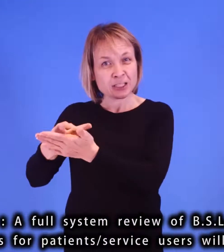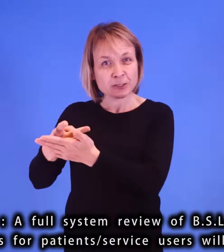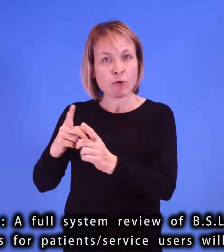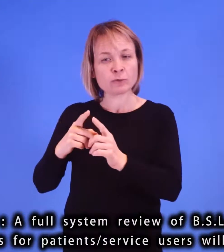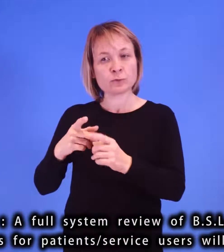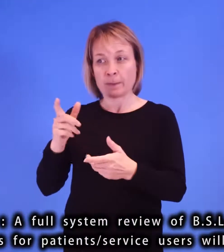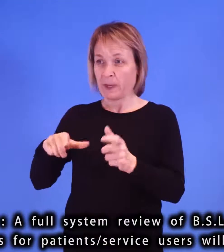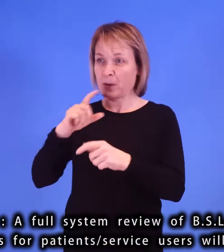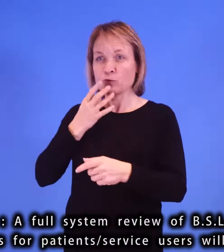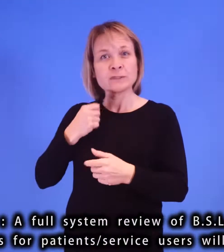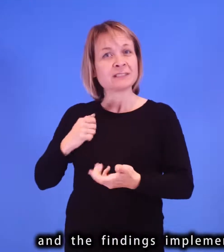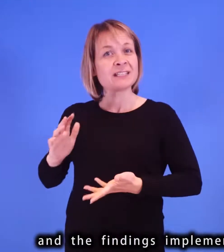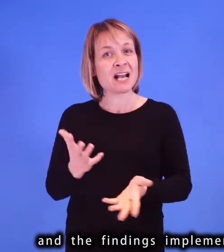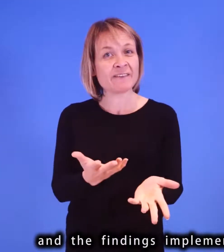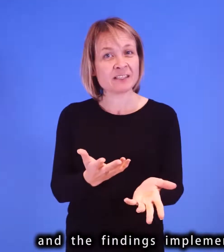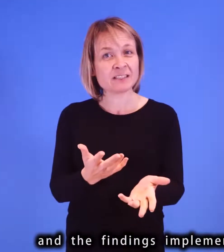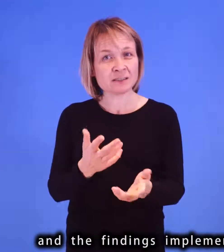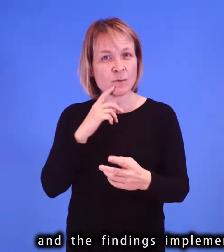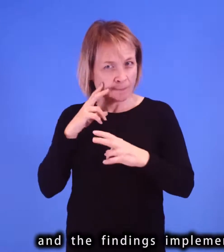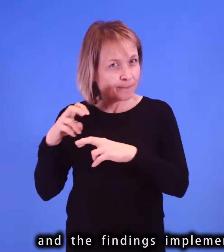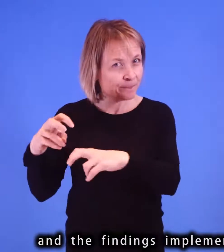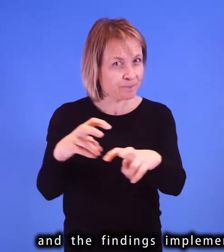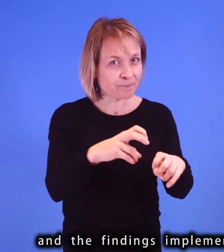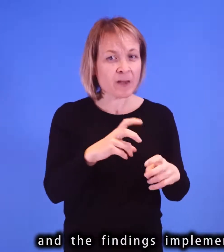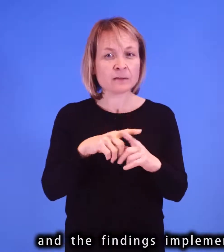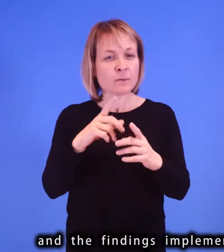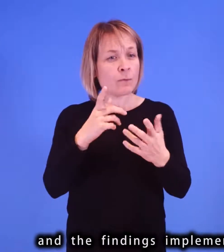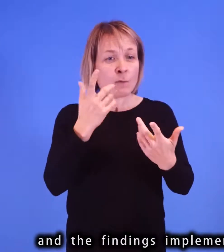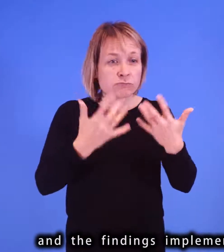users will be carried out and the findings implemented.